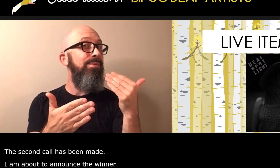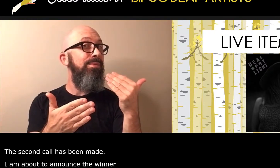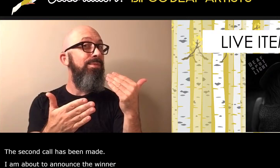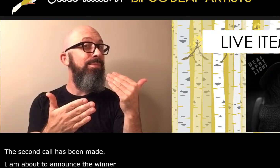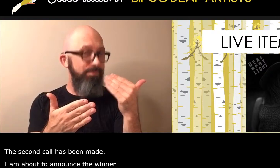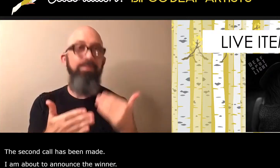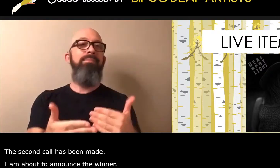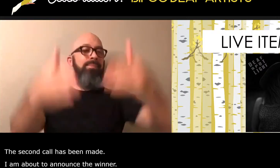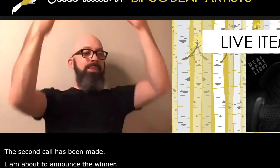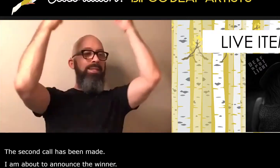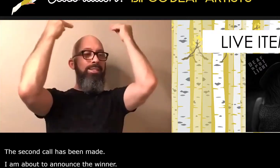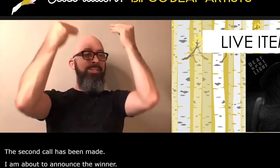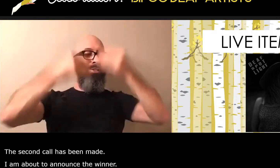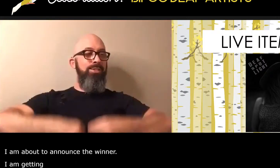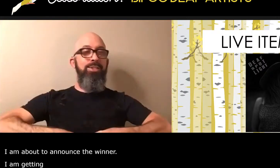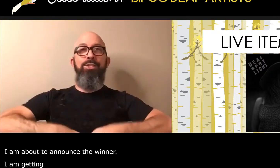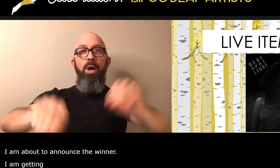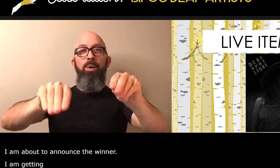I'm getting close to announcing.